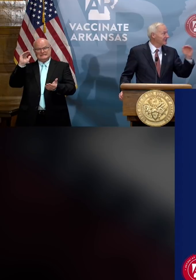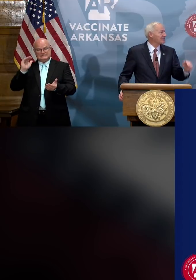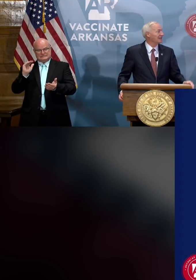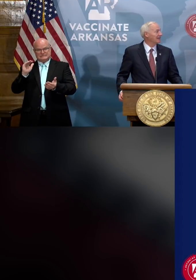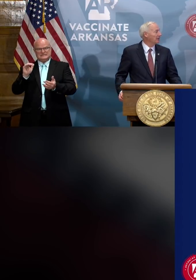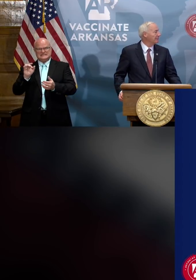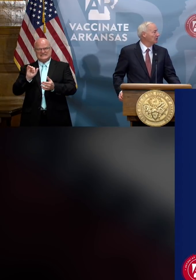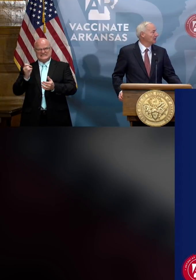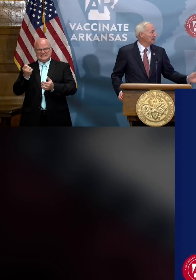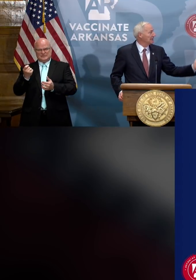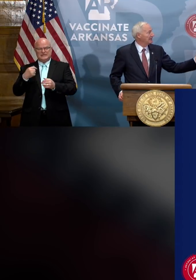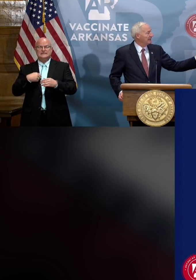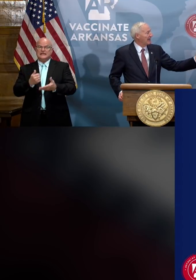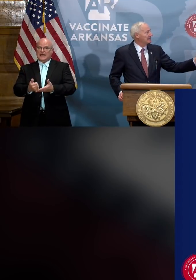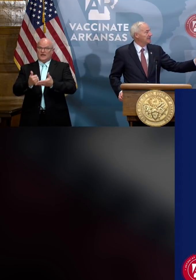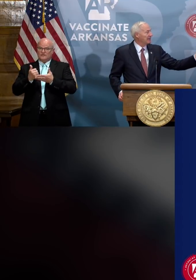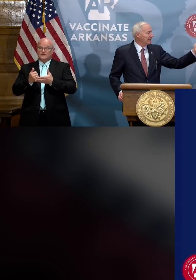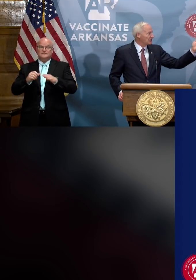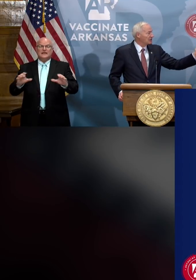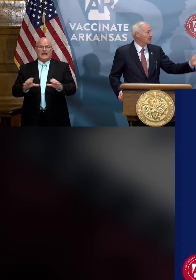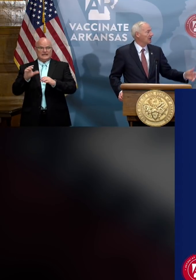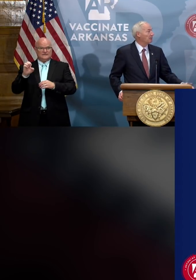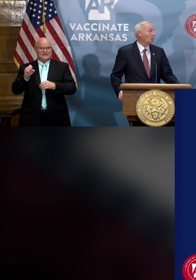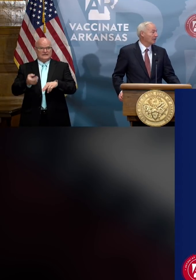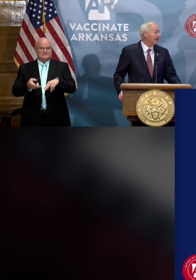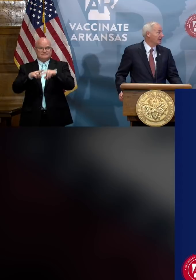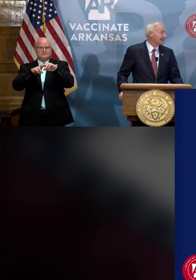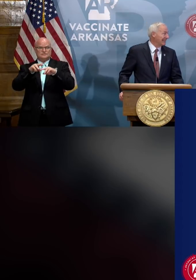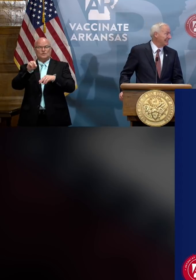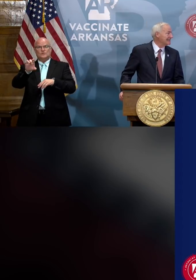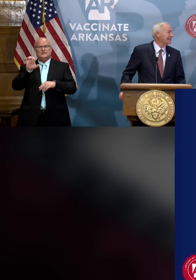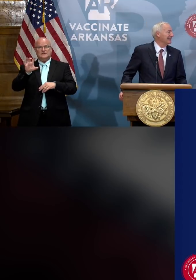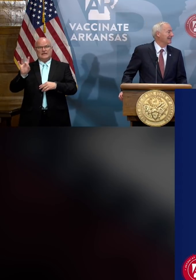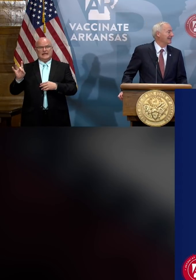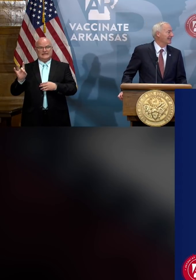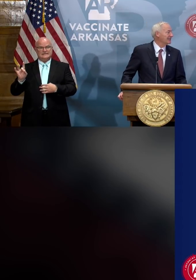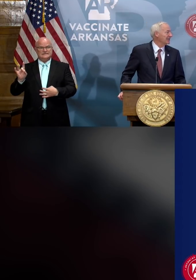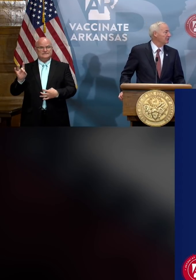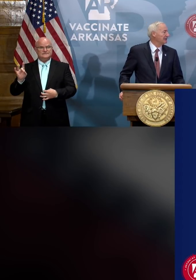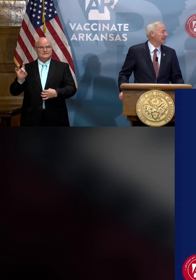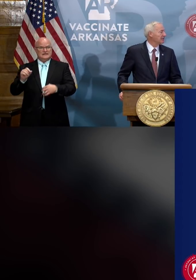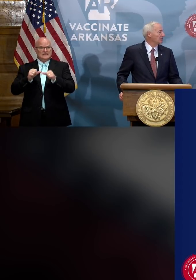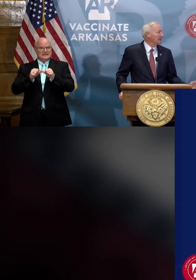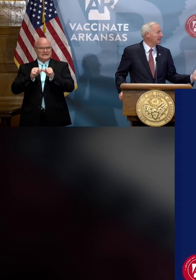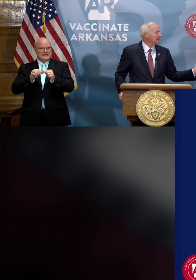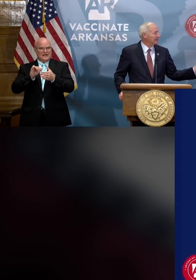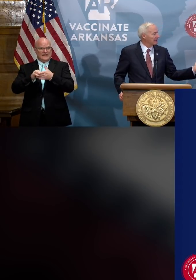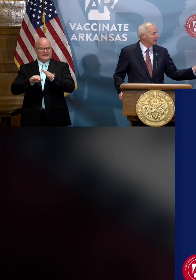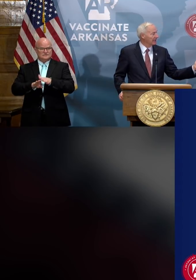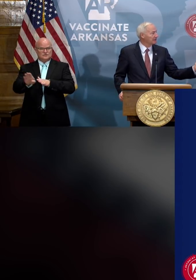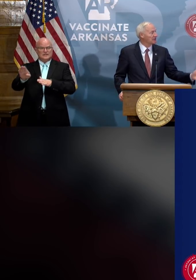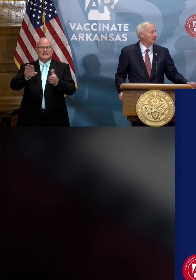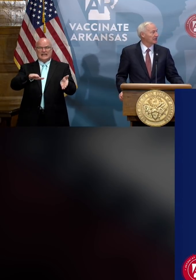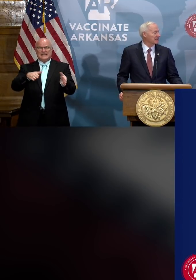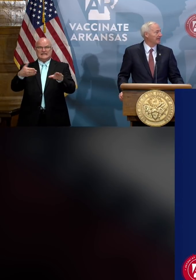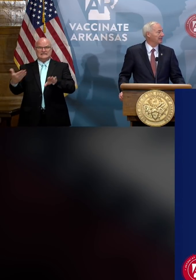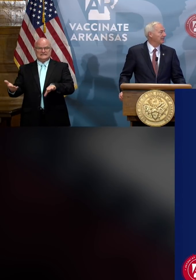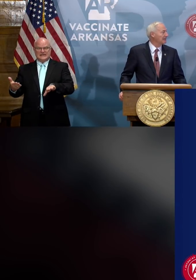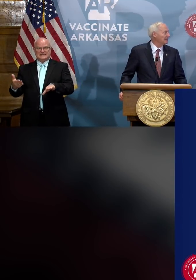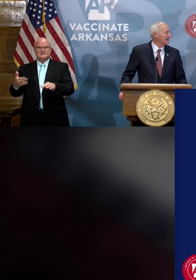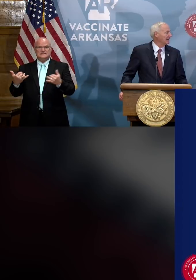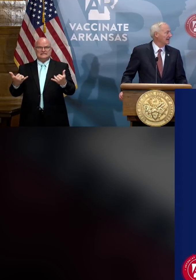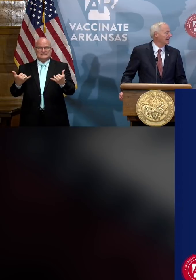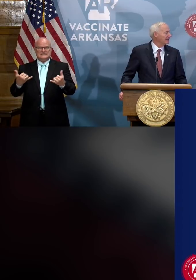that is helpful. The active cases are up 108, continuing that trend, and our deaths are